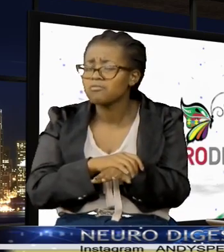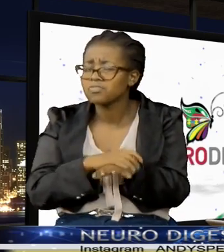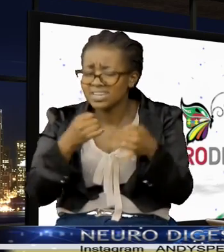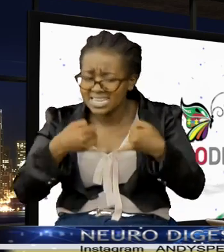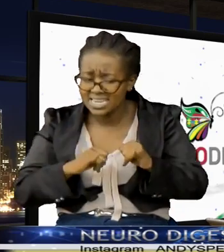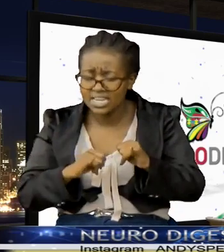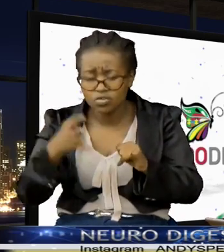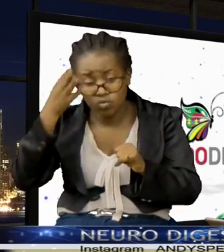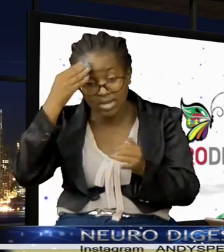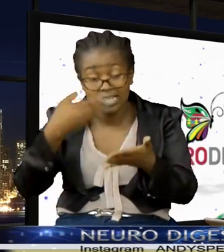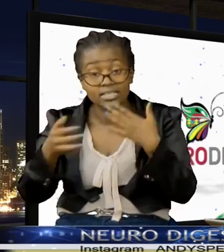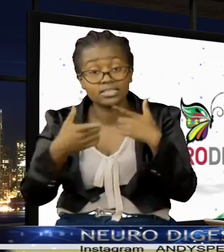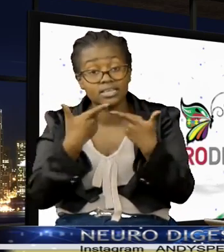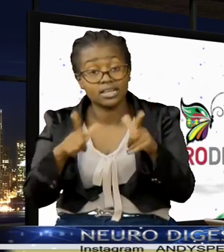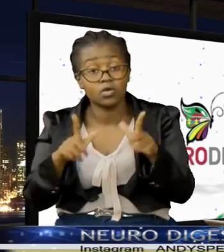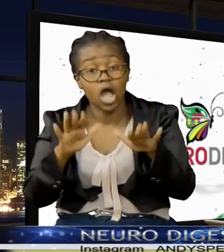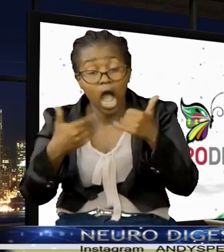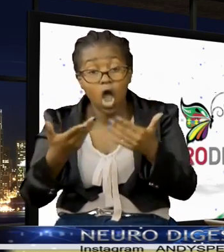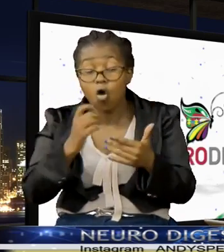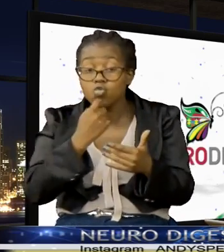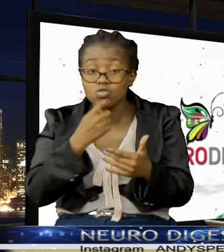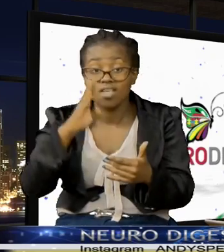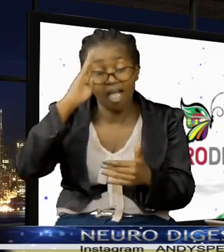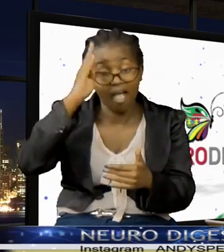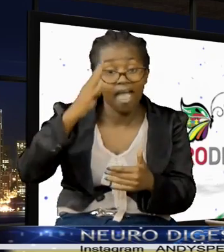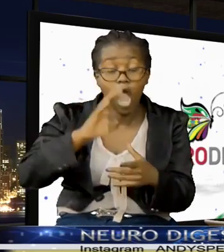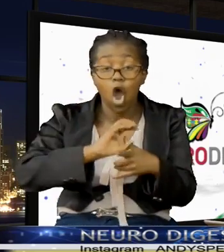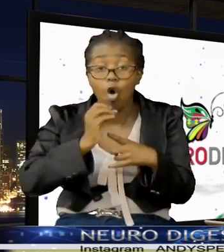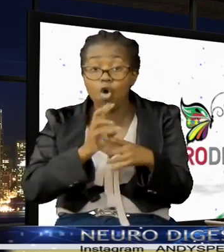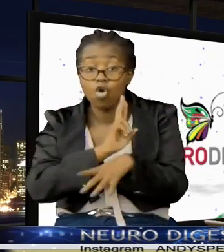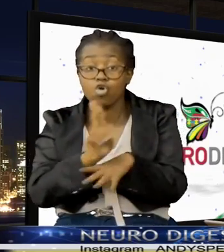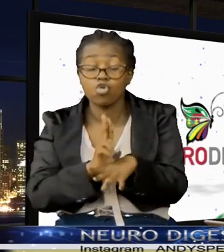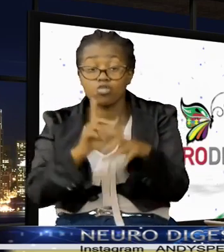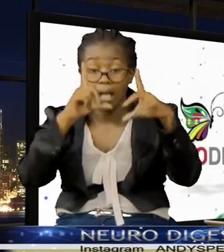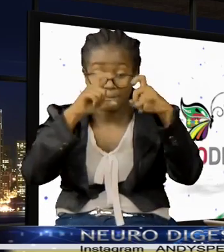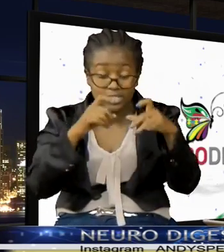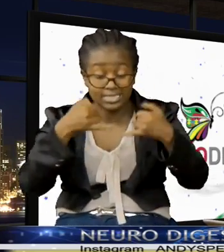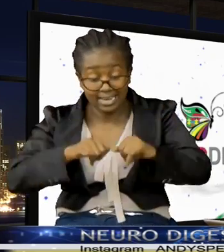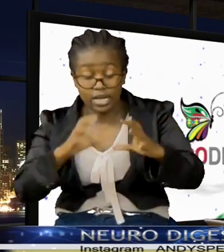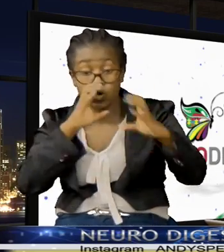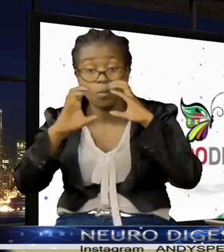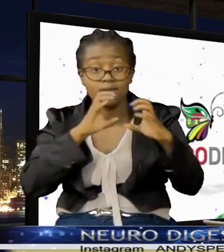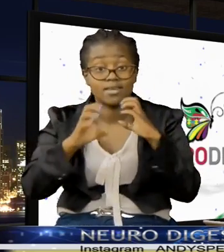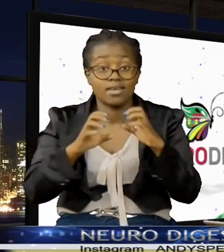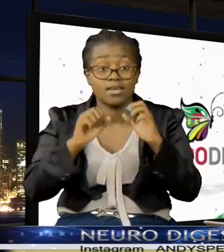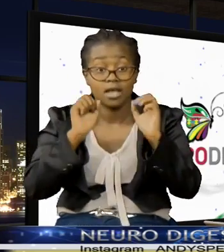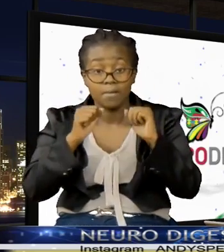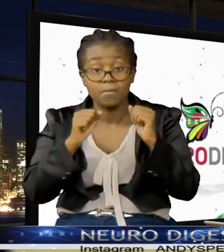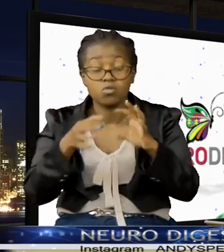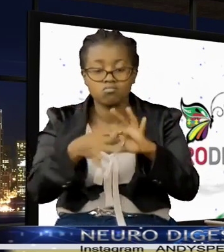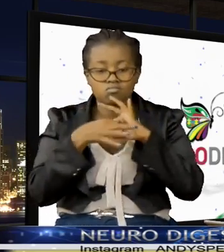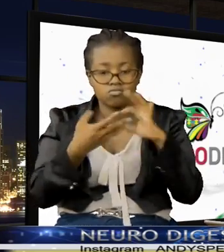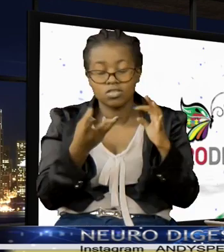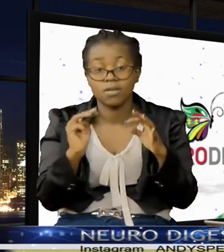even learn sign language or how to say hi? Or used pictures to just try and communicate so that you can connect